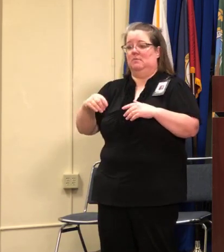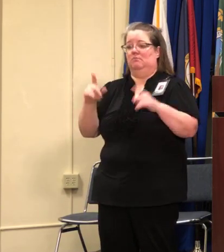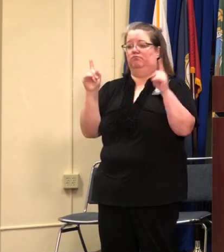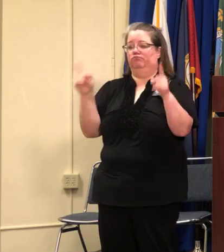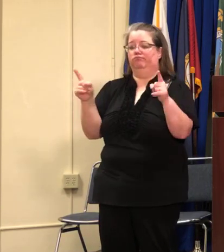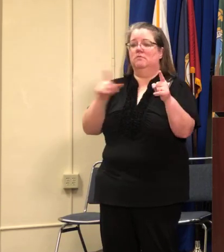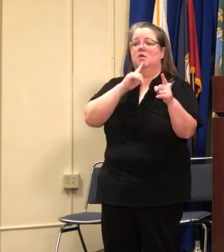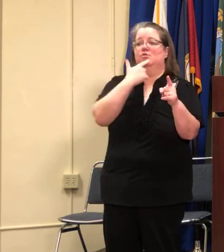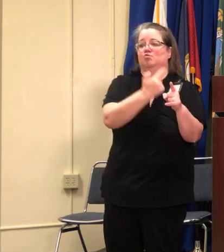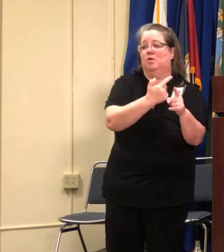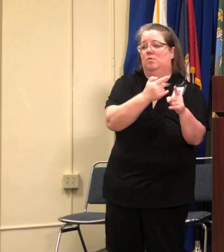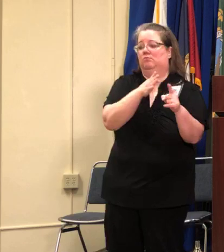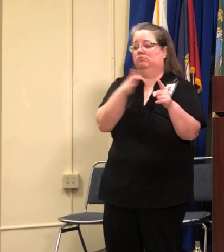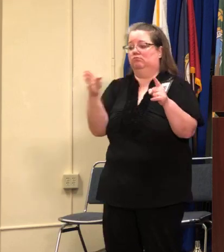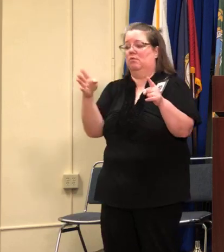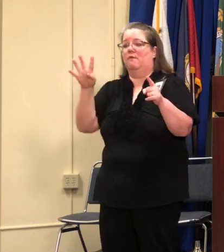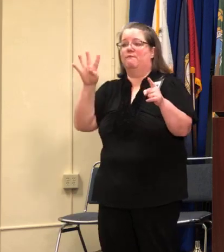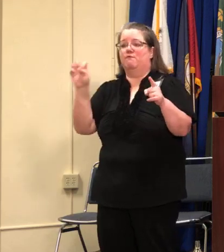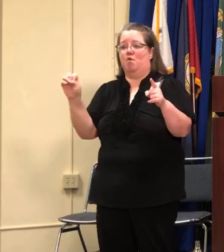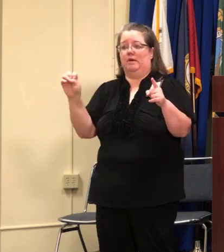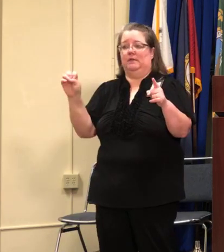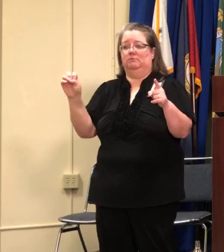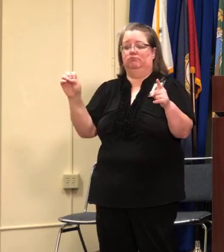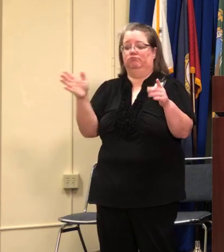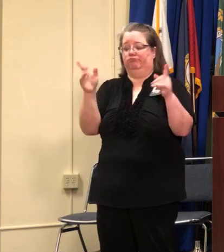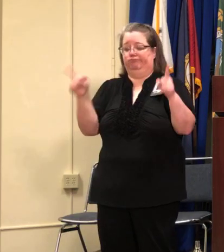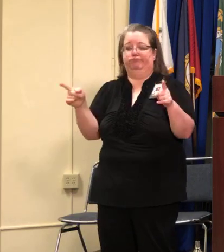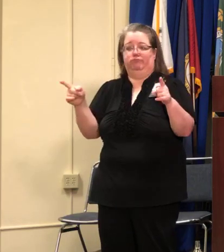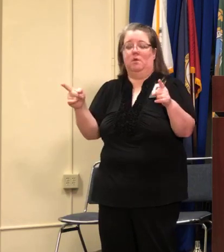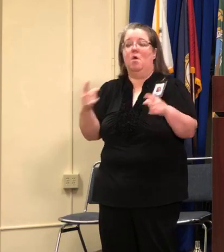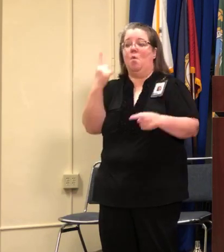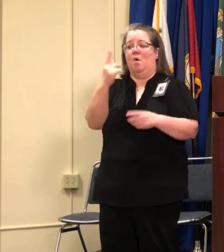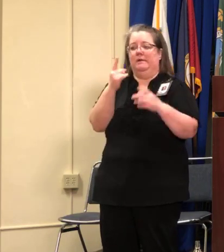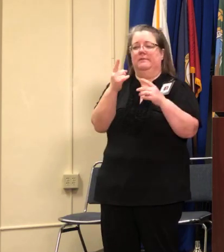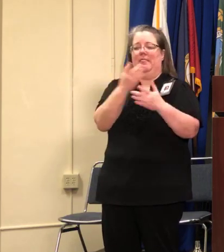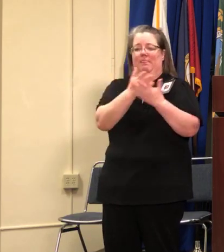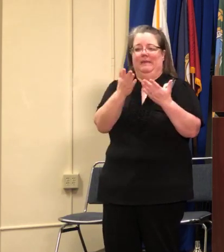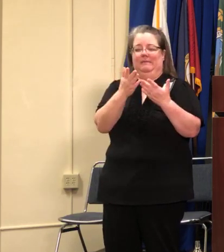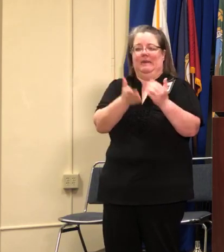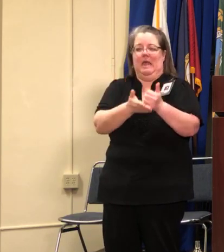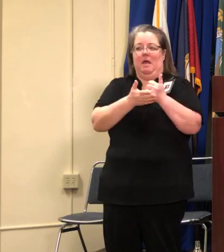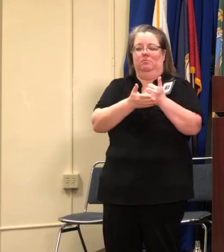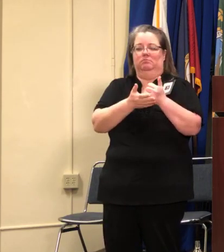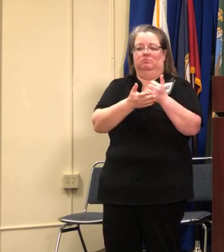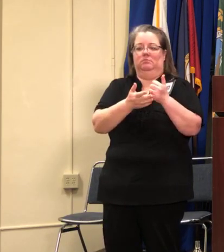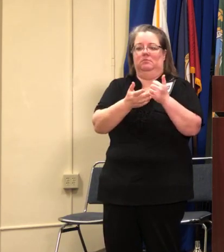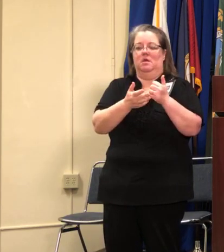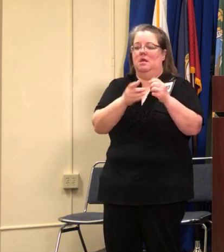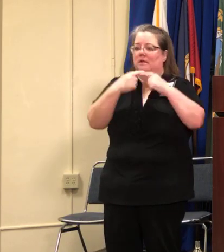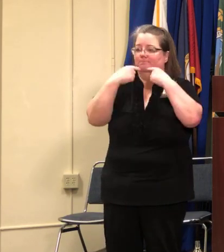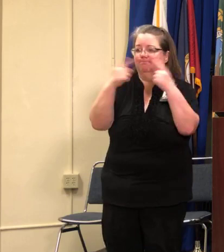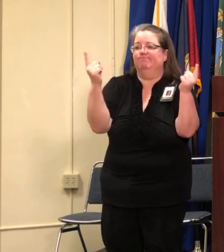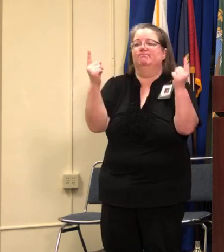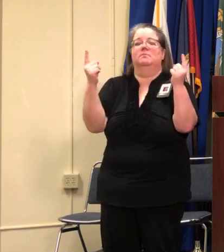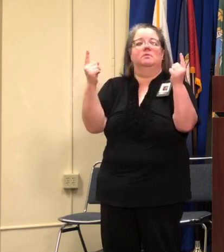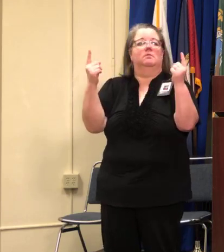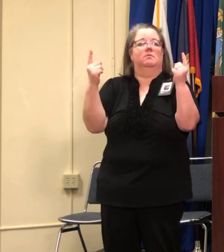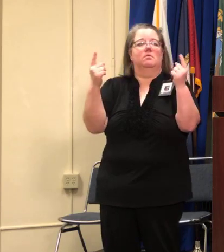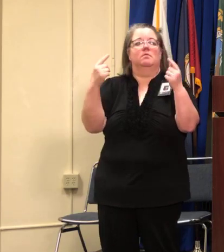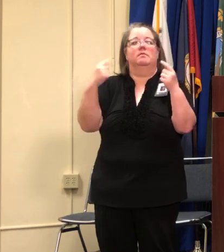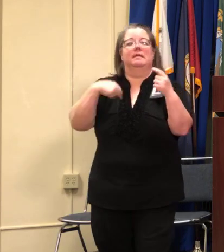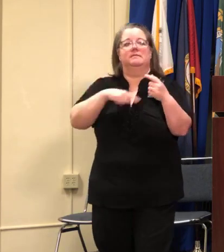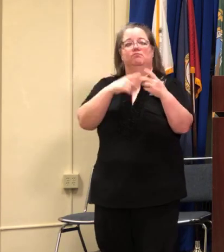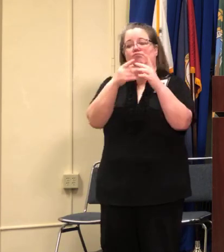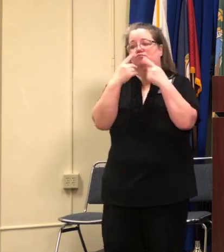21 and 40 years old. So one of the narratives that has been widely spoken throughout